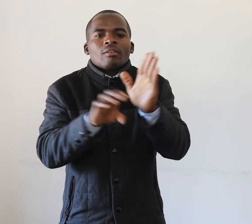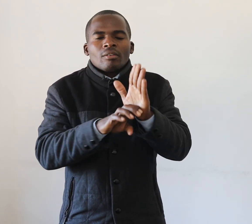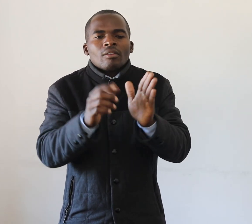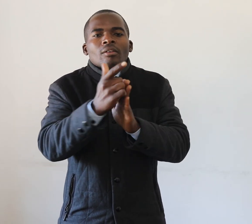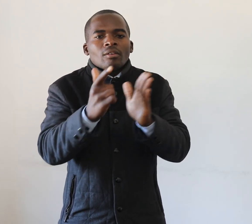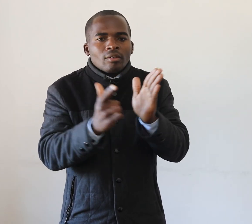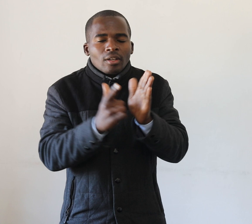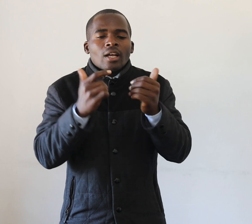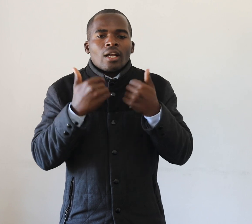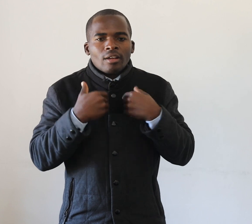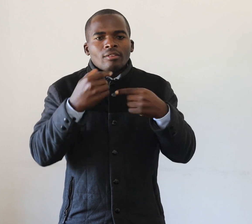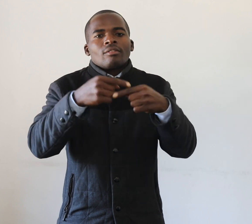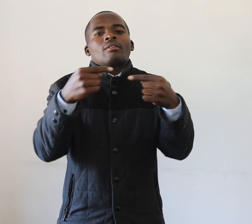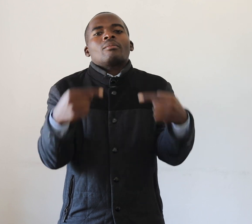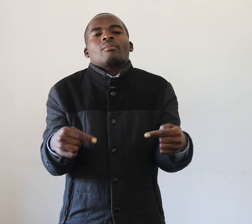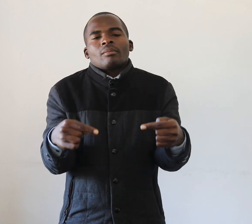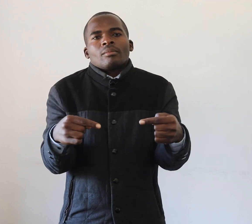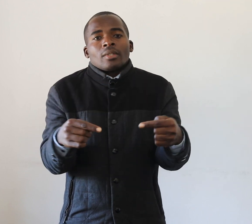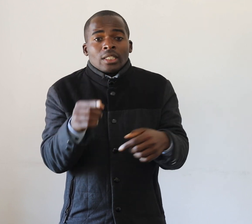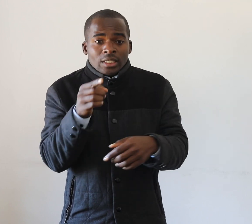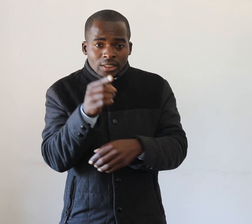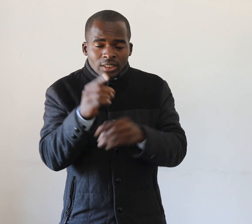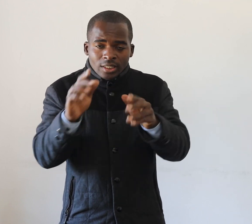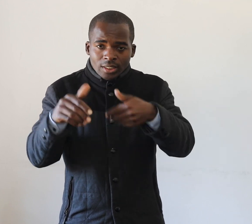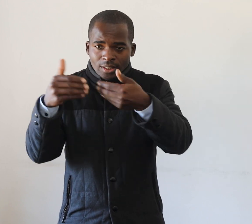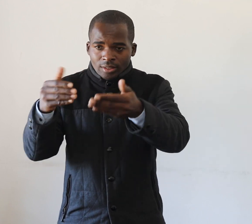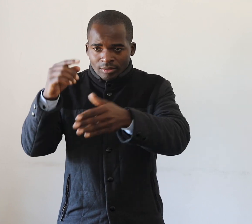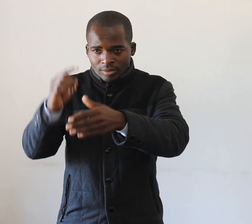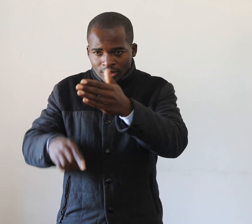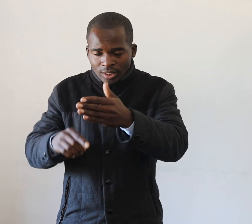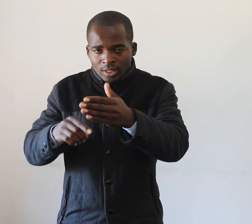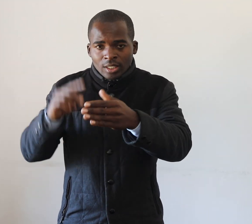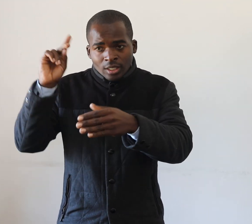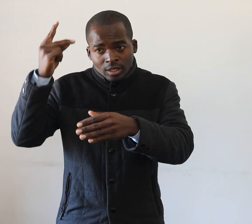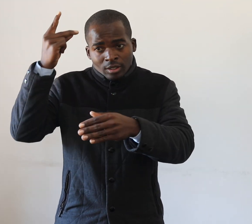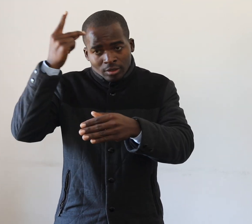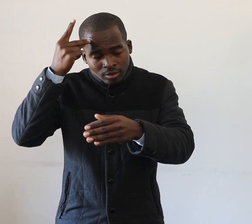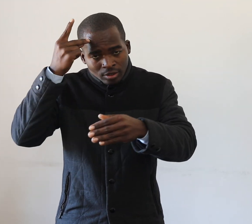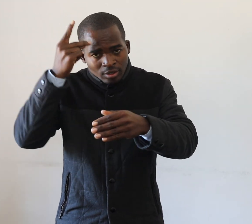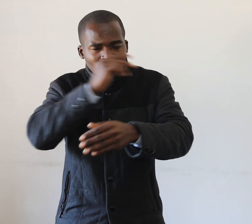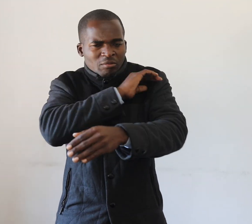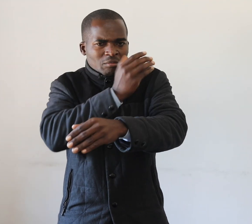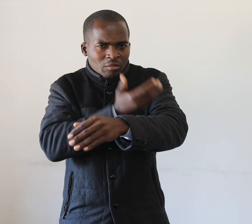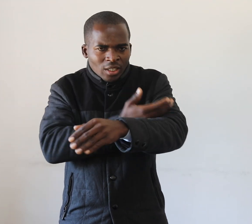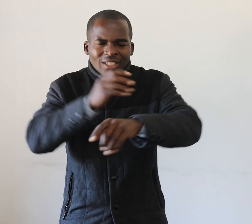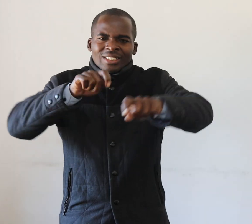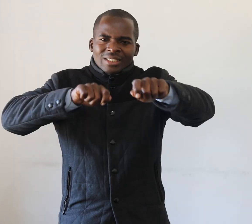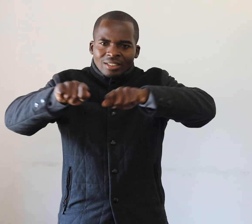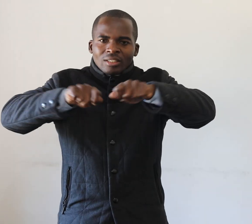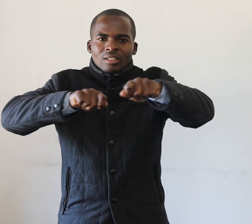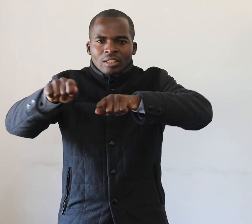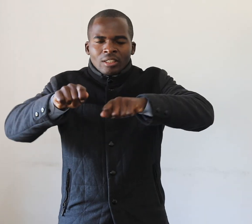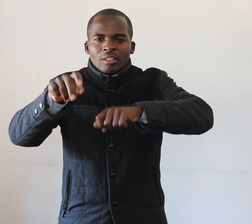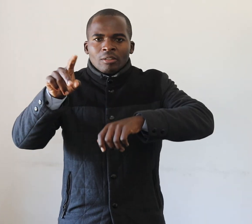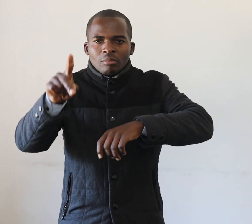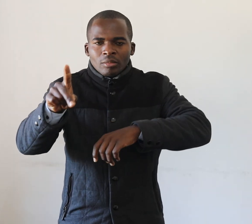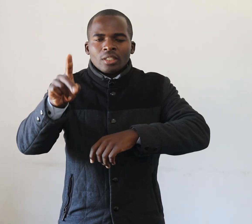occurred. This gives the party much tighter control over PR seats than it has